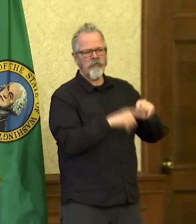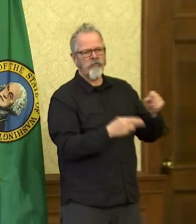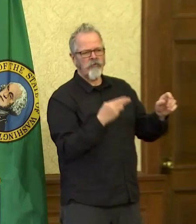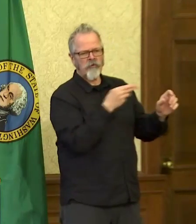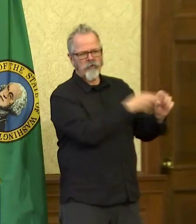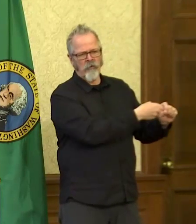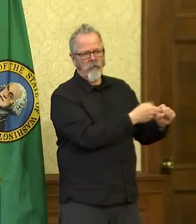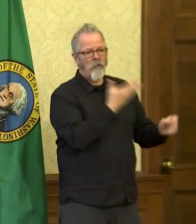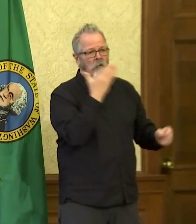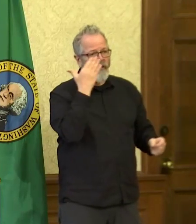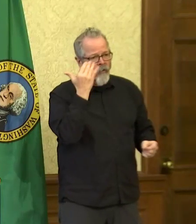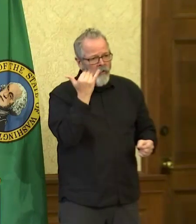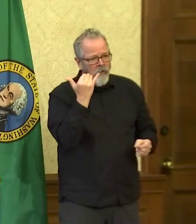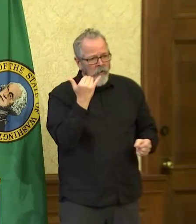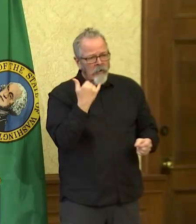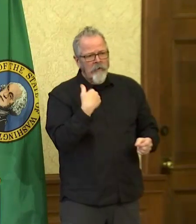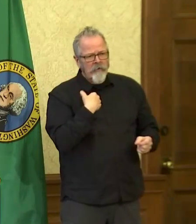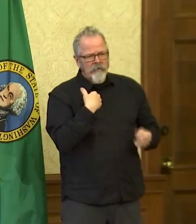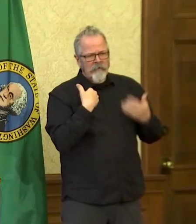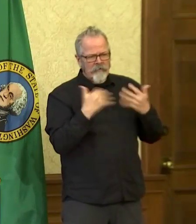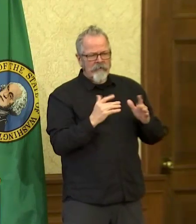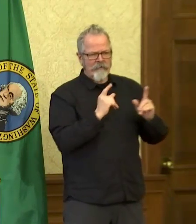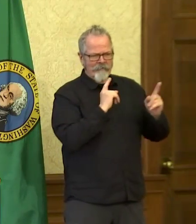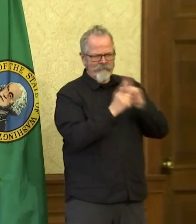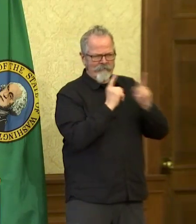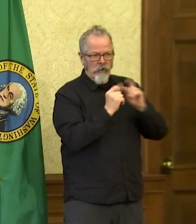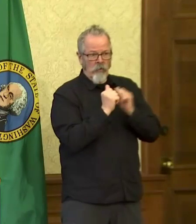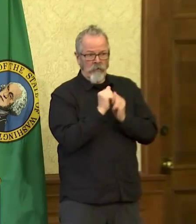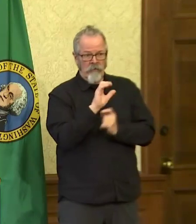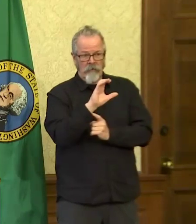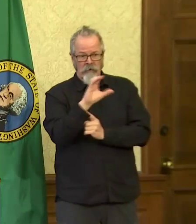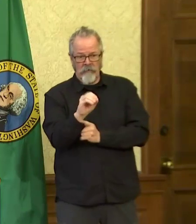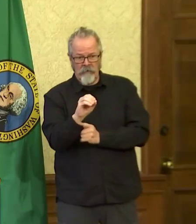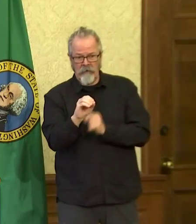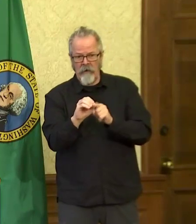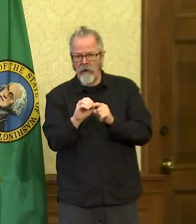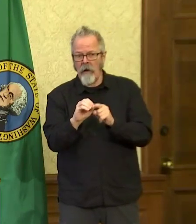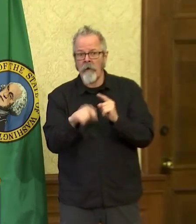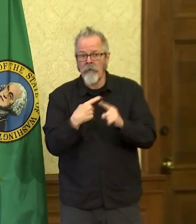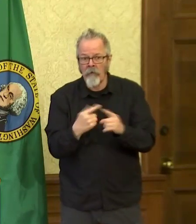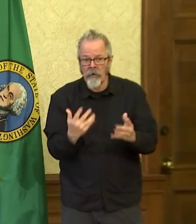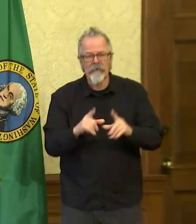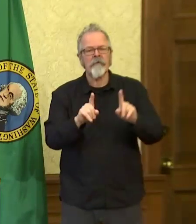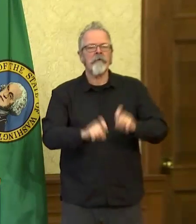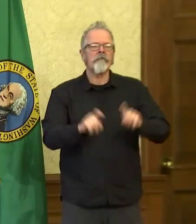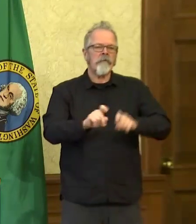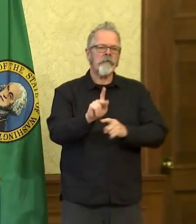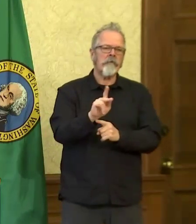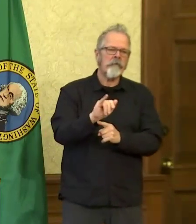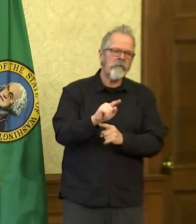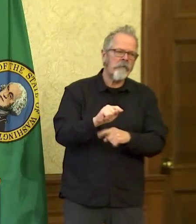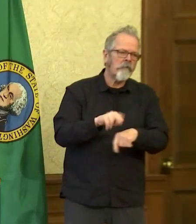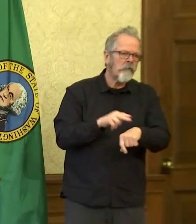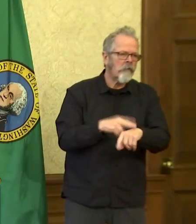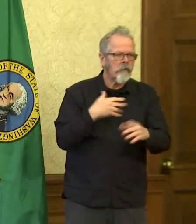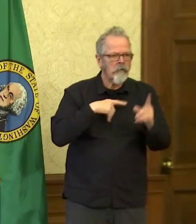some more acute planning when we get to a better position to know what kind of test kits we have. And that's why we've been urging the federal government